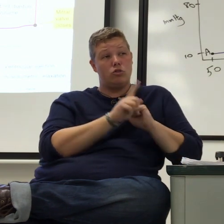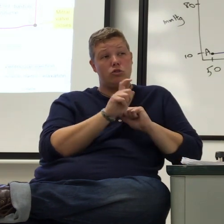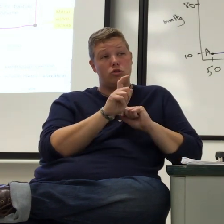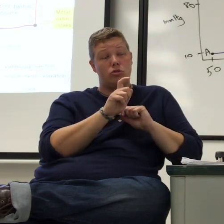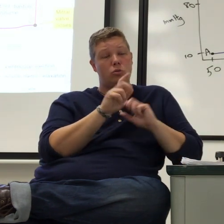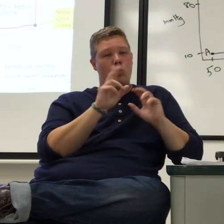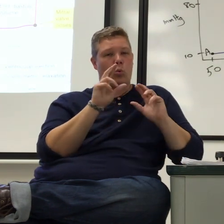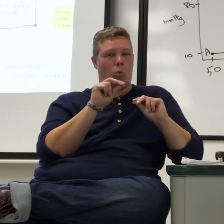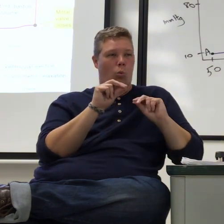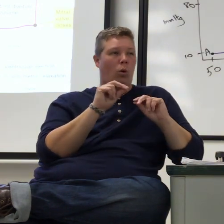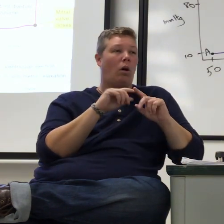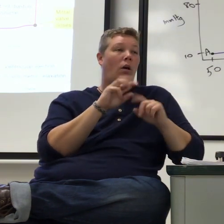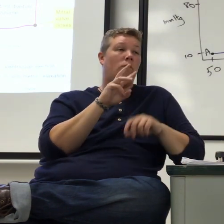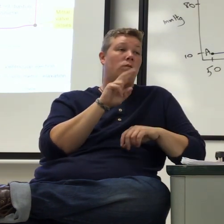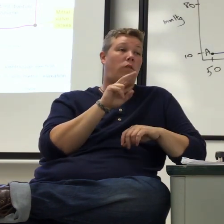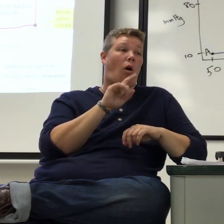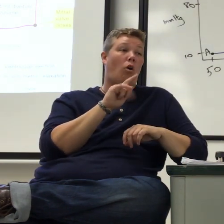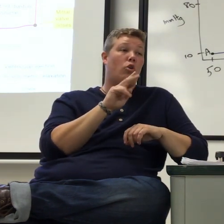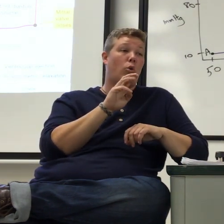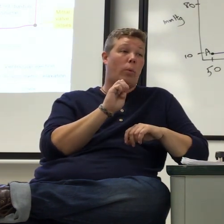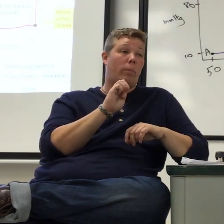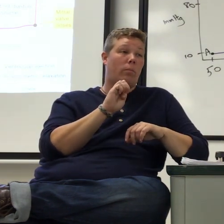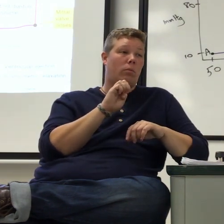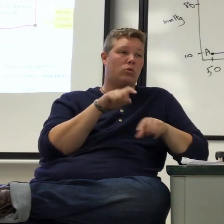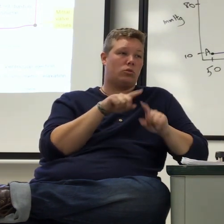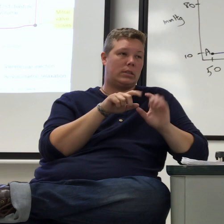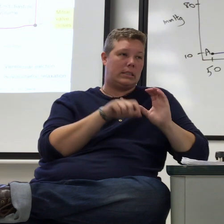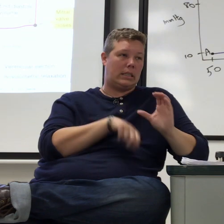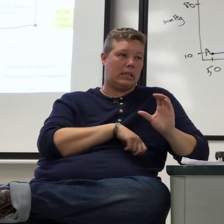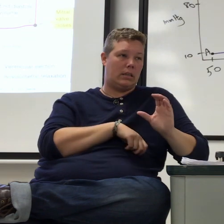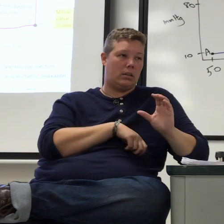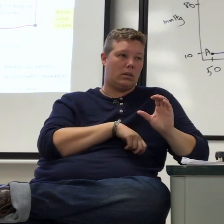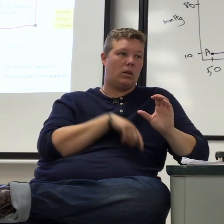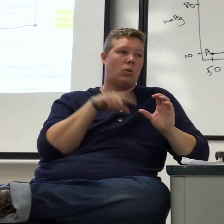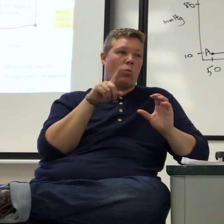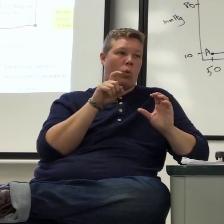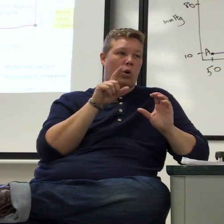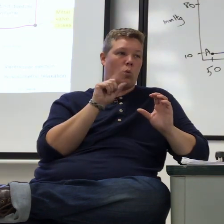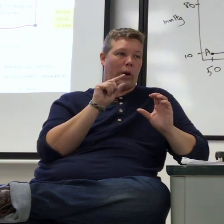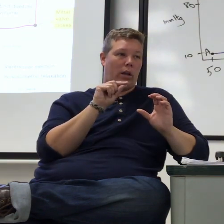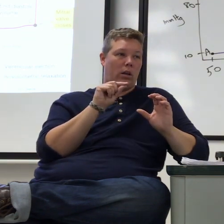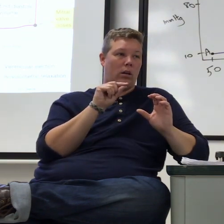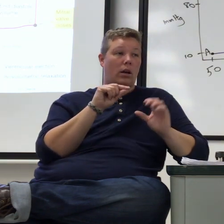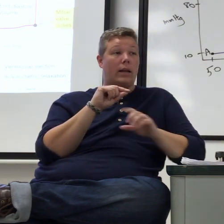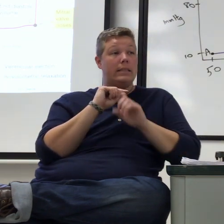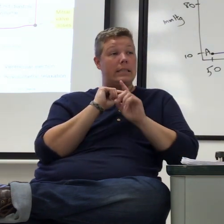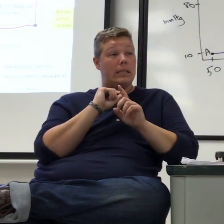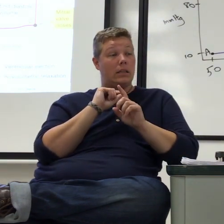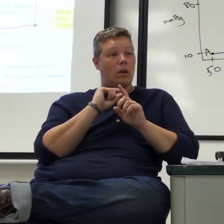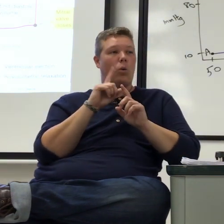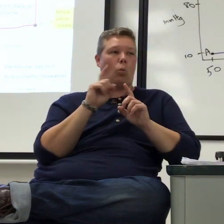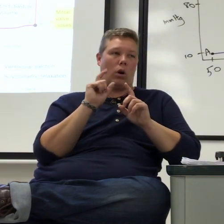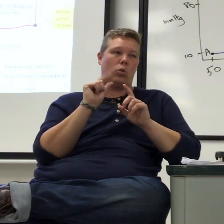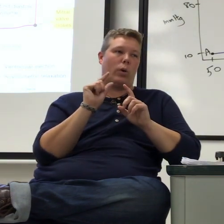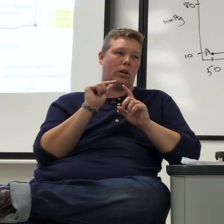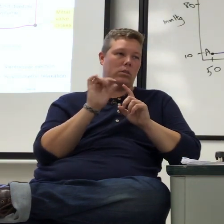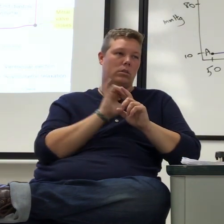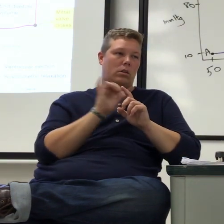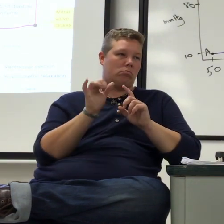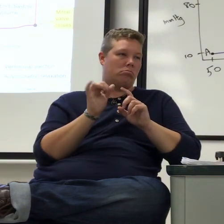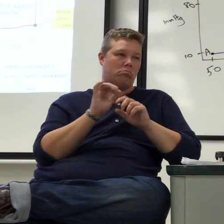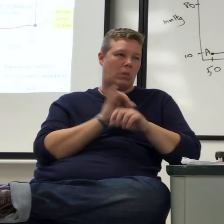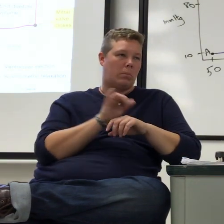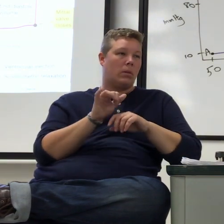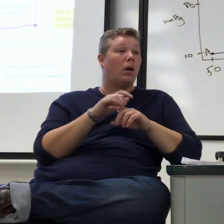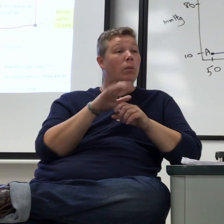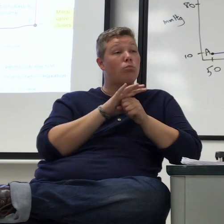No. What's volume at C? Let me see if you can read the graph. 120. What's volume at D? It's 120, didn't change.